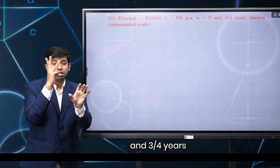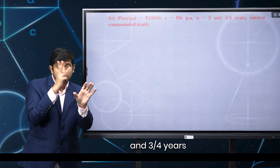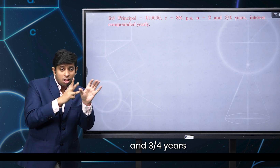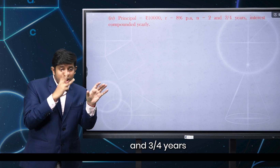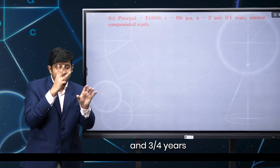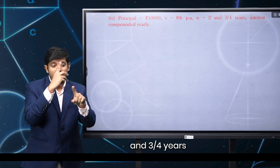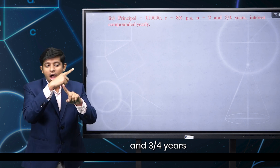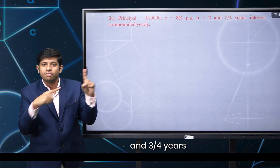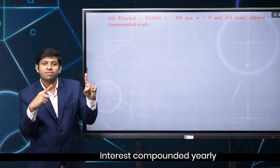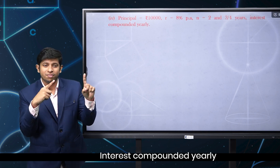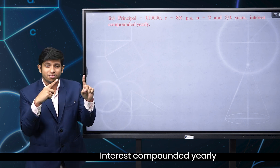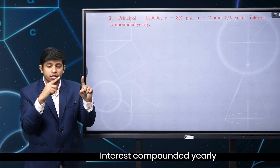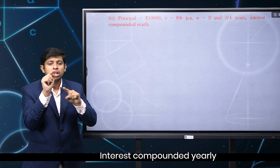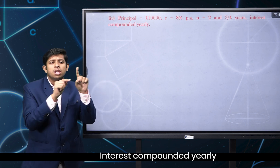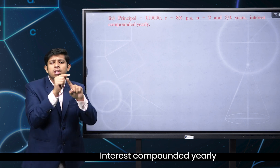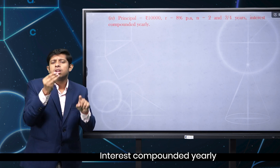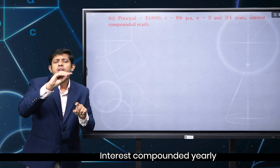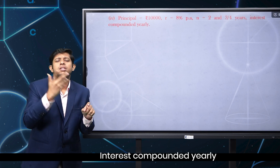3 by 4 years, interest compounded yearly.